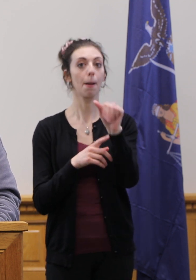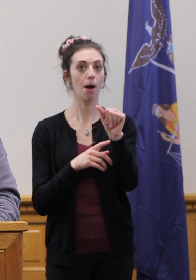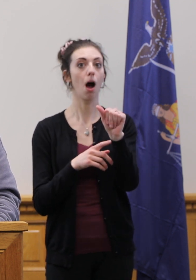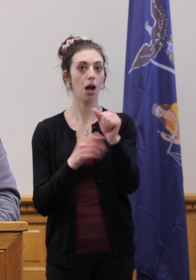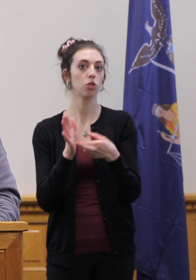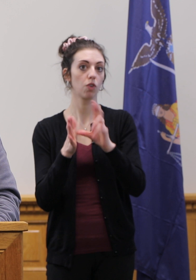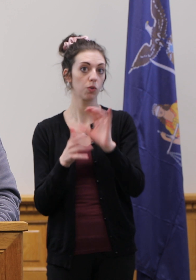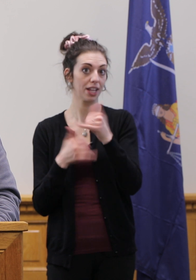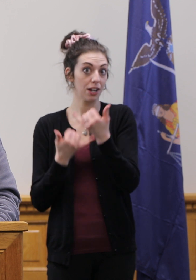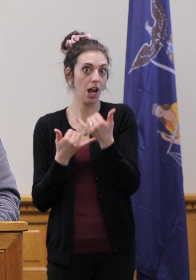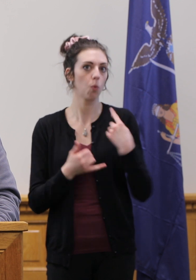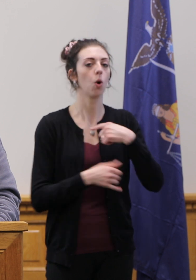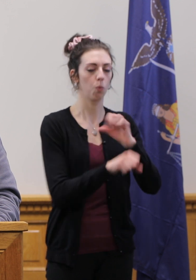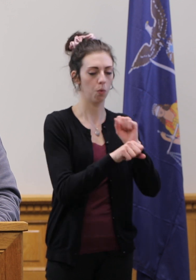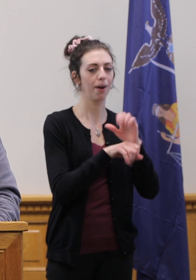second claim now.